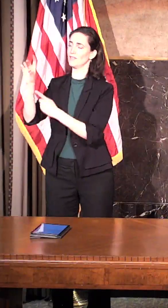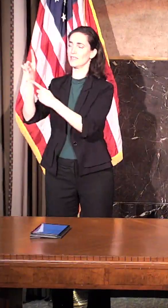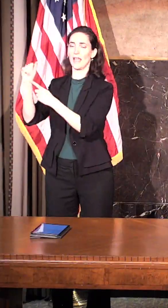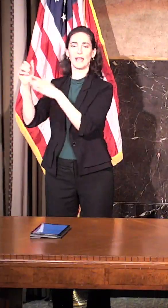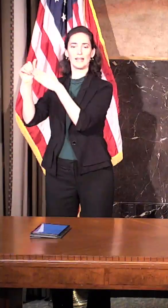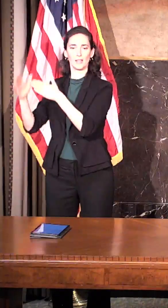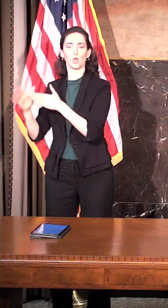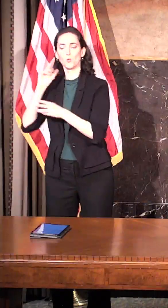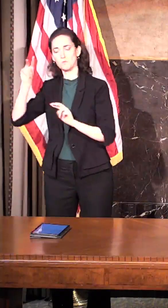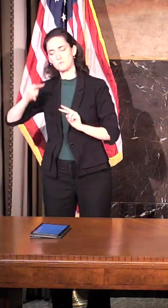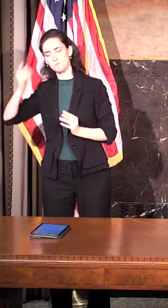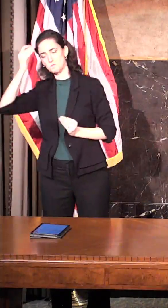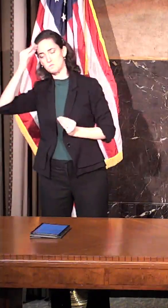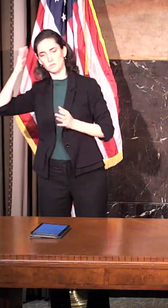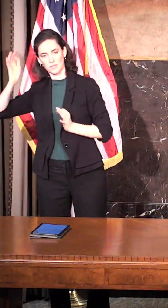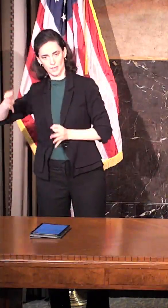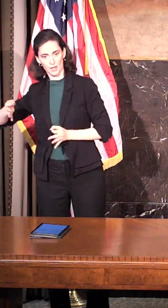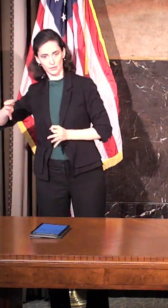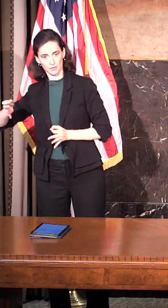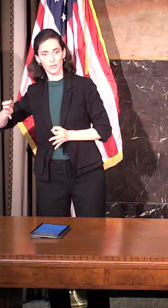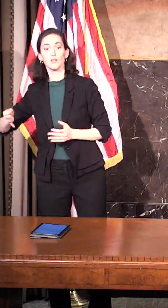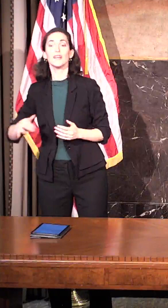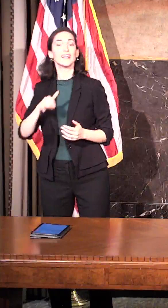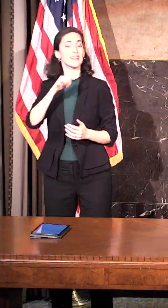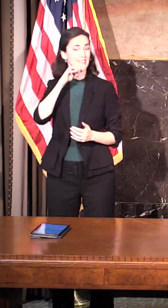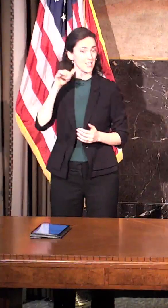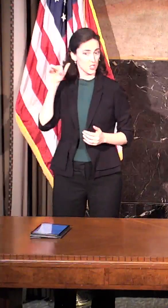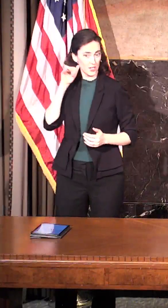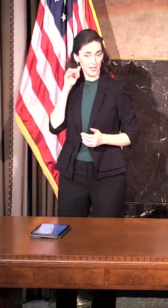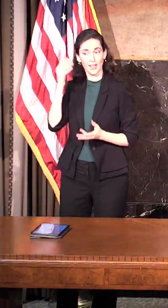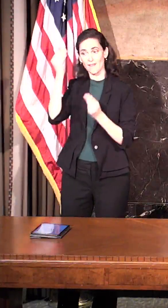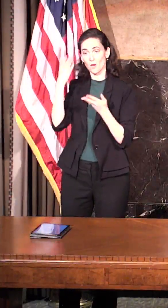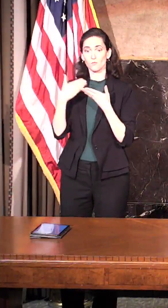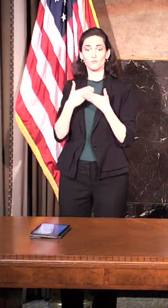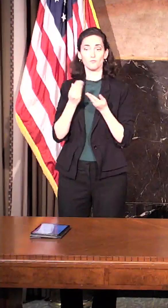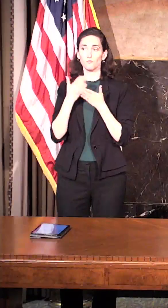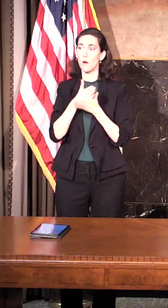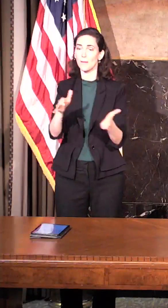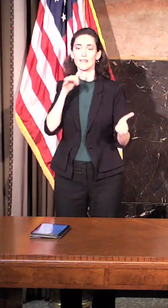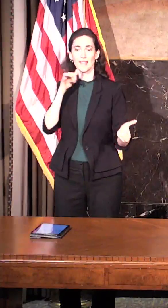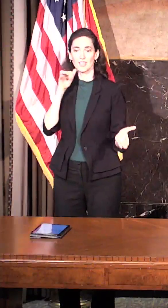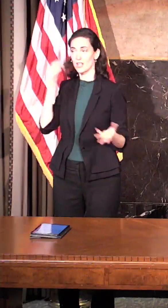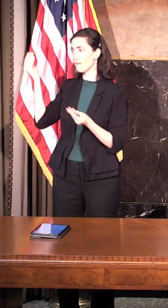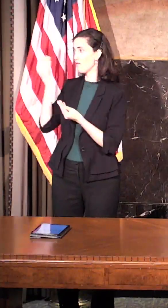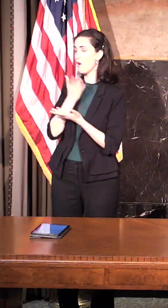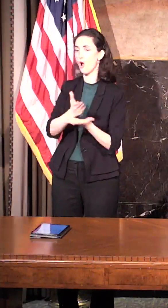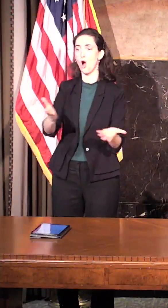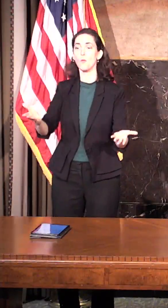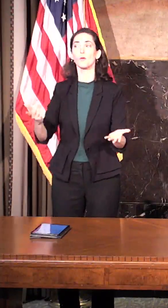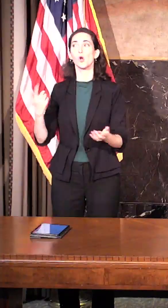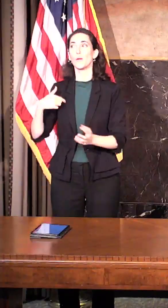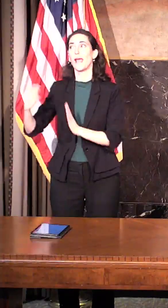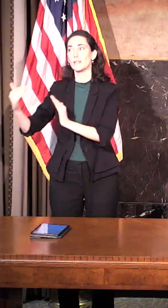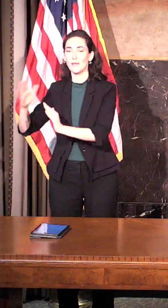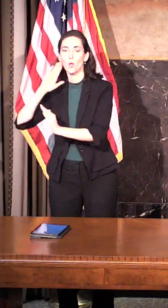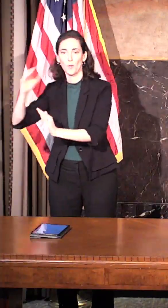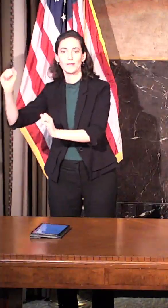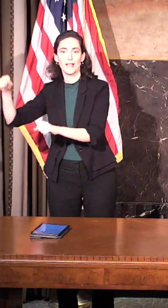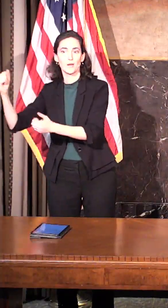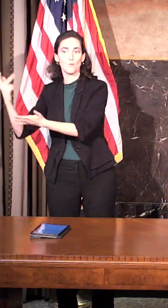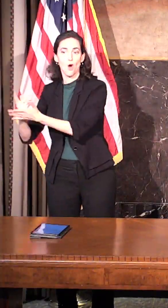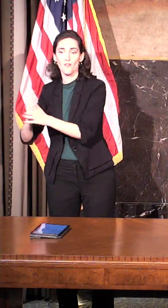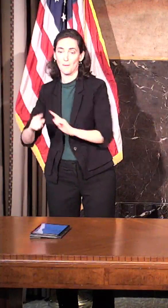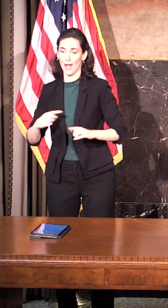based on the information that was released publicly yesterday, we anticipate that it's going to be authorized, but we don't want to get ahead of the horse on